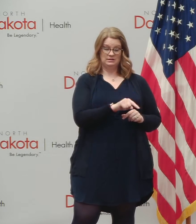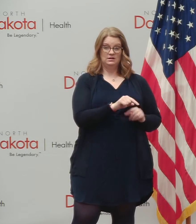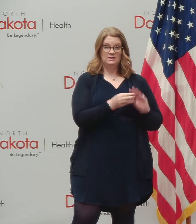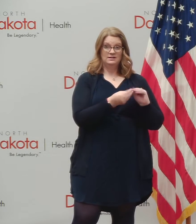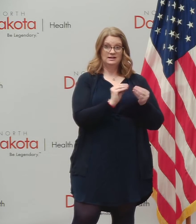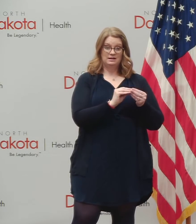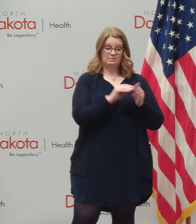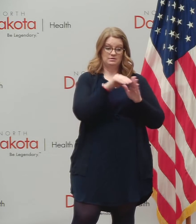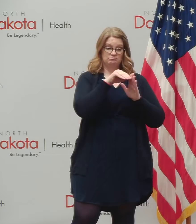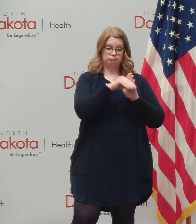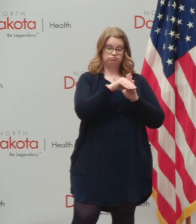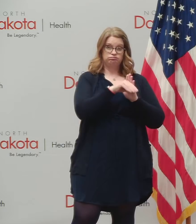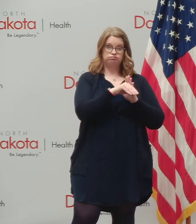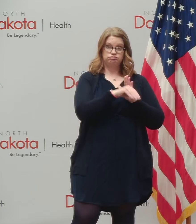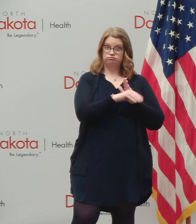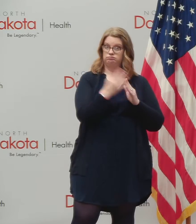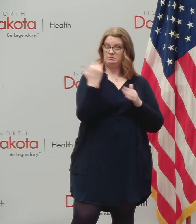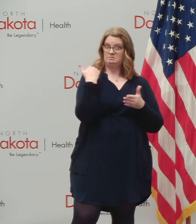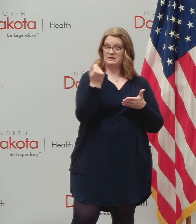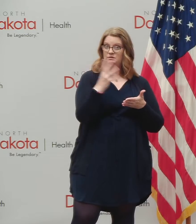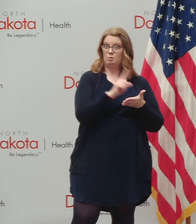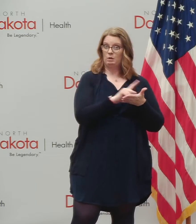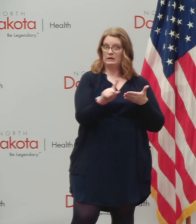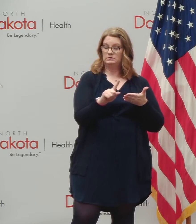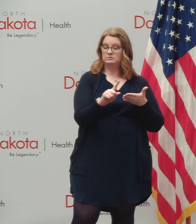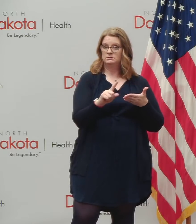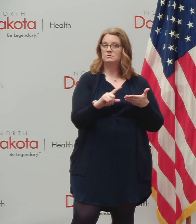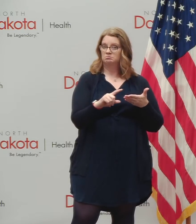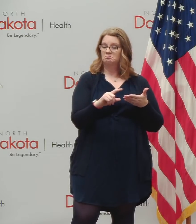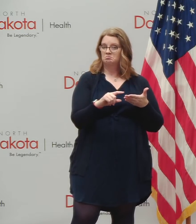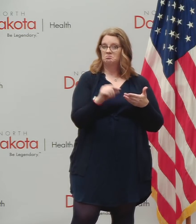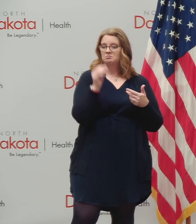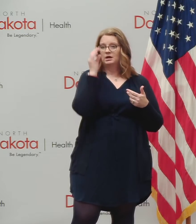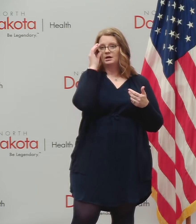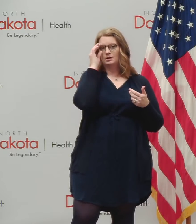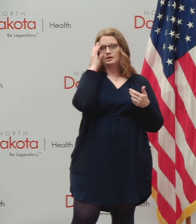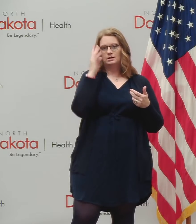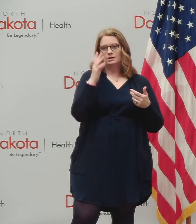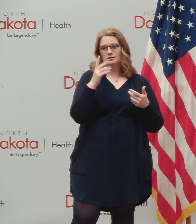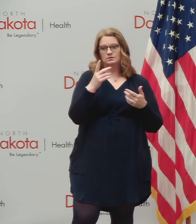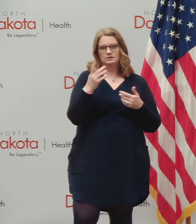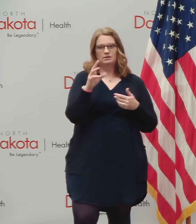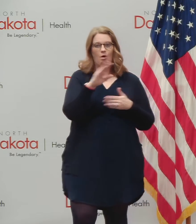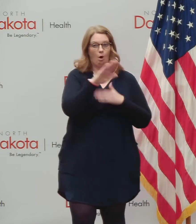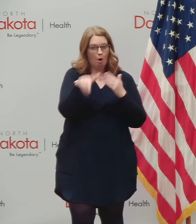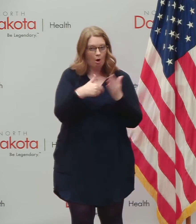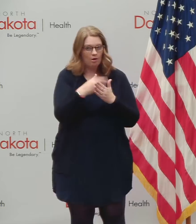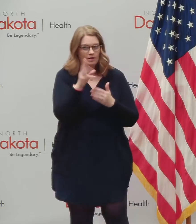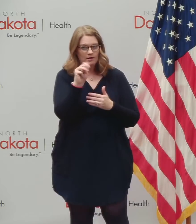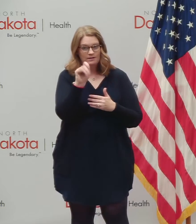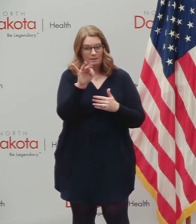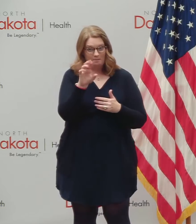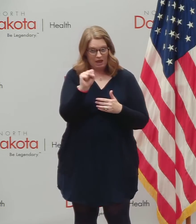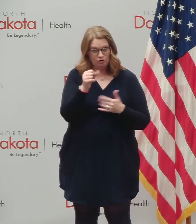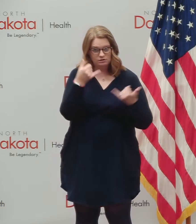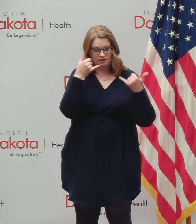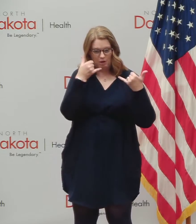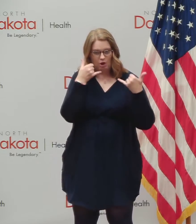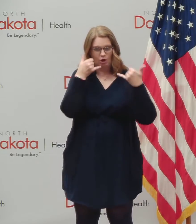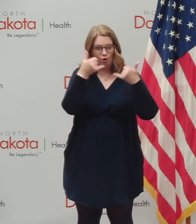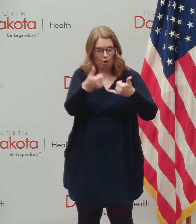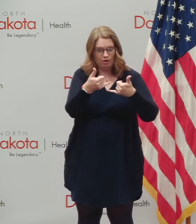decrease in the past few weeks. And we know that from the call we had with all the mayors today, our weekly mayor's call with